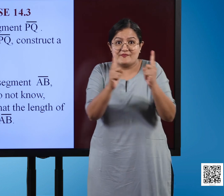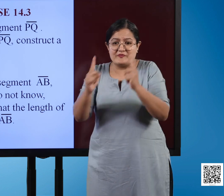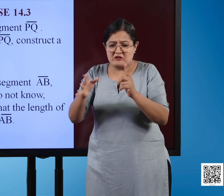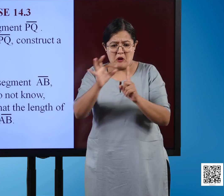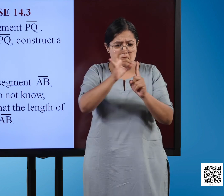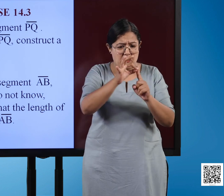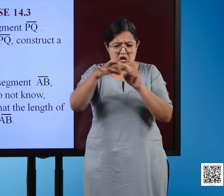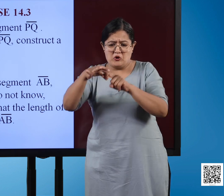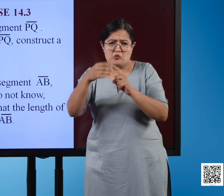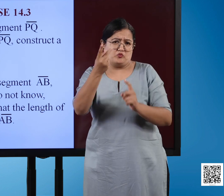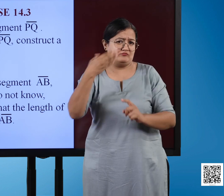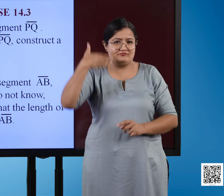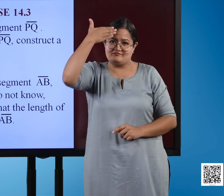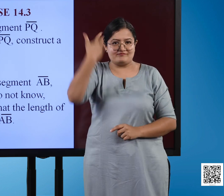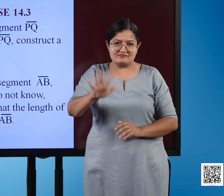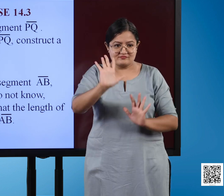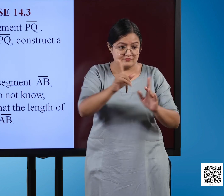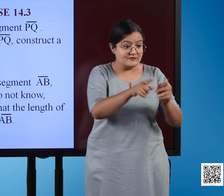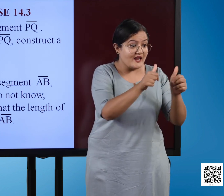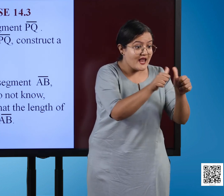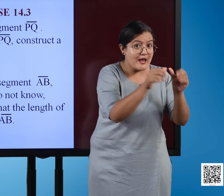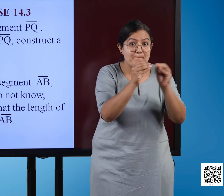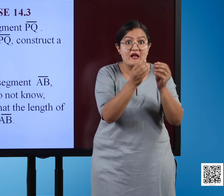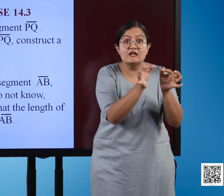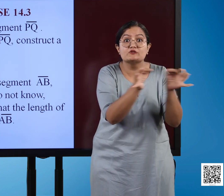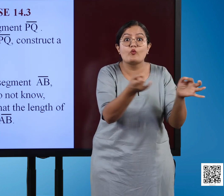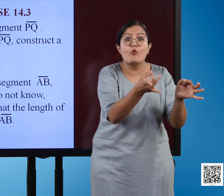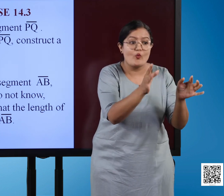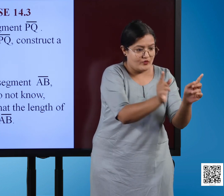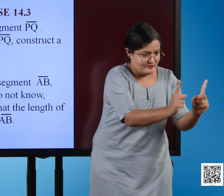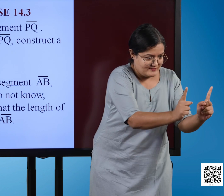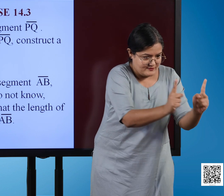that the length of line segment PQ is twice that of line segment AB.